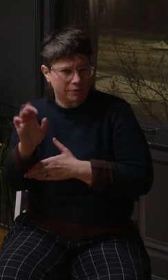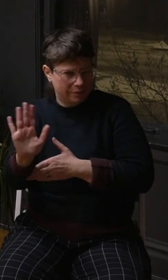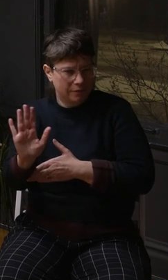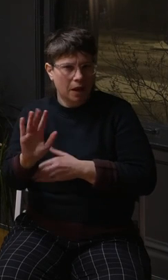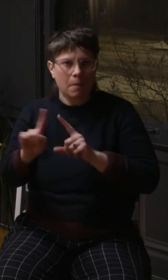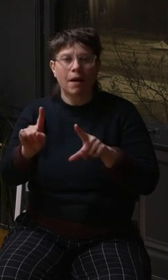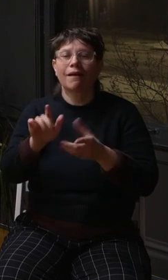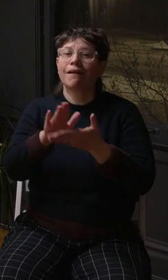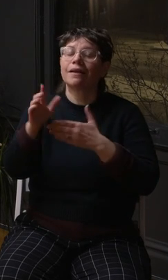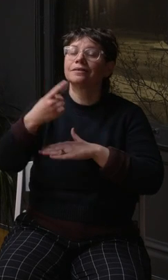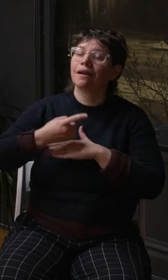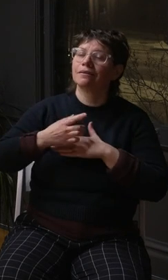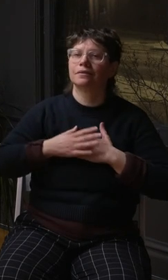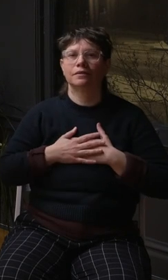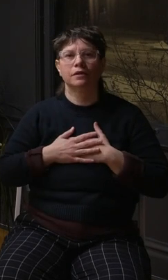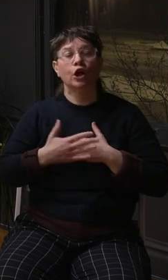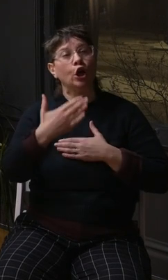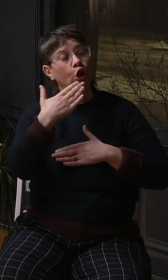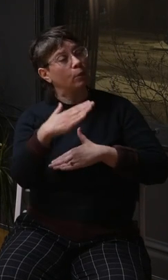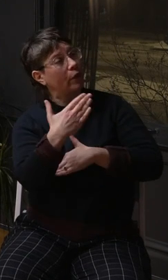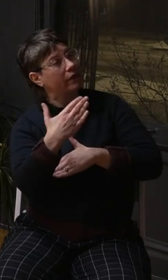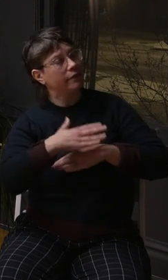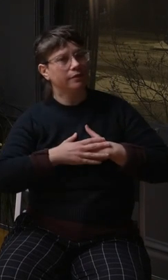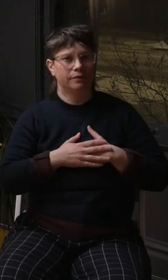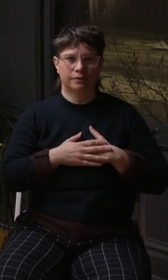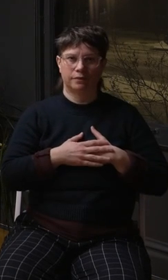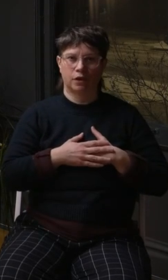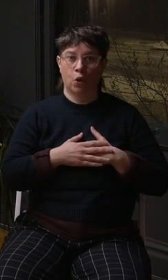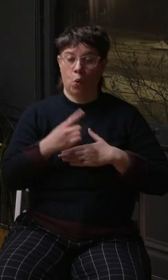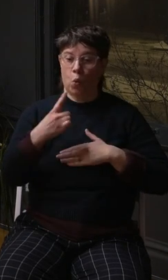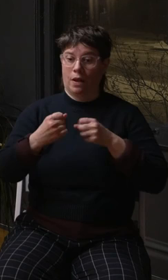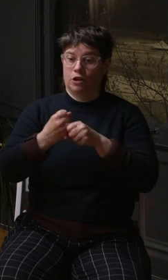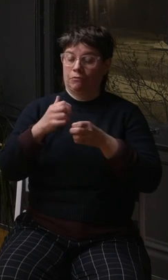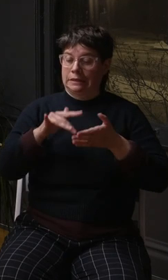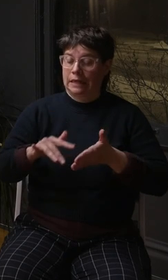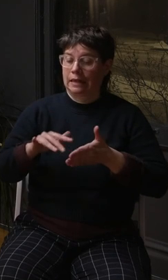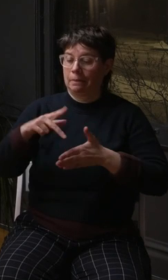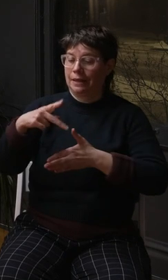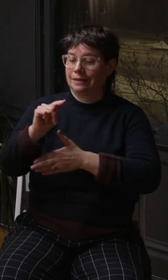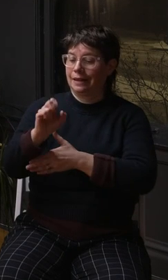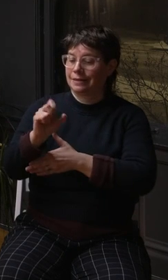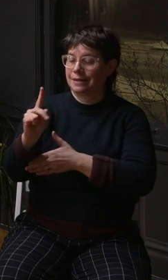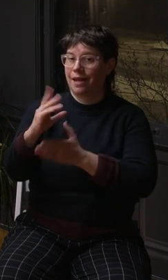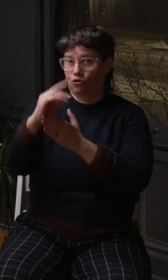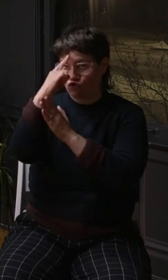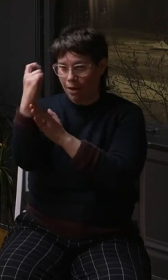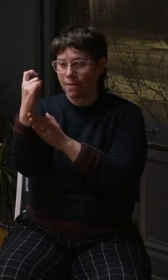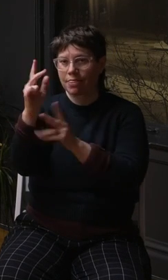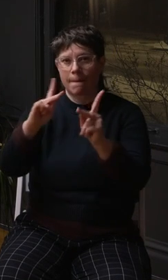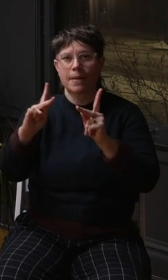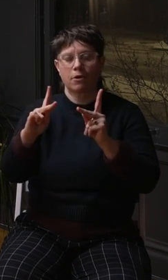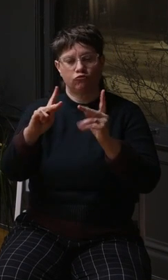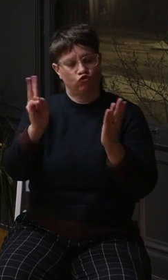But a nice day, a good morning. 1 year into the study of PTSD and dreams, the subjects